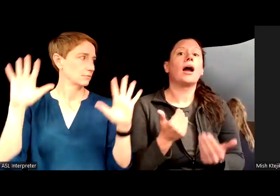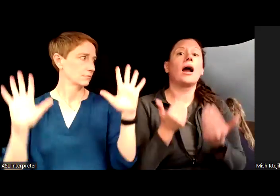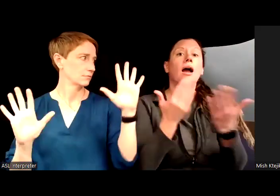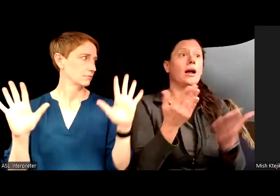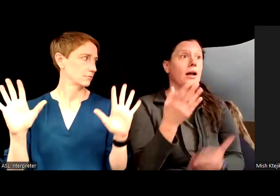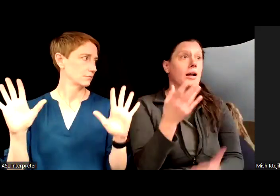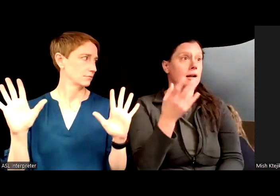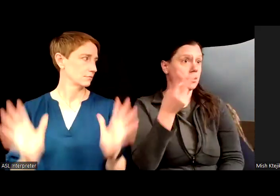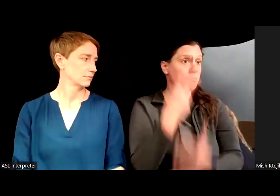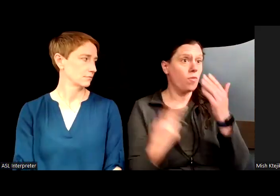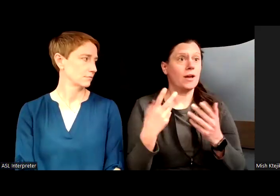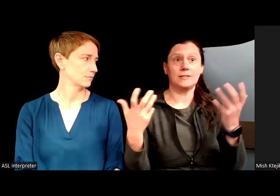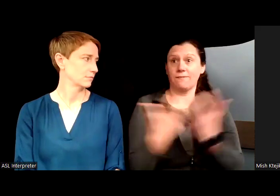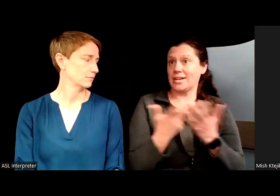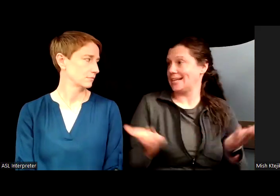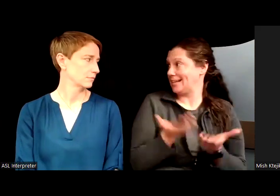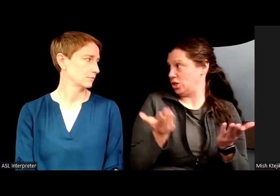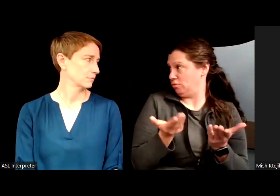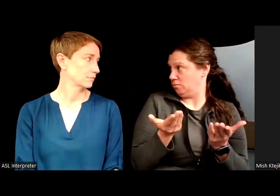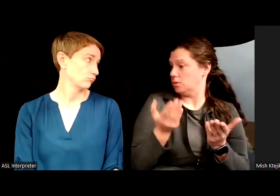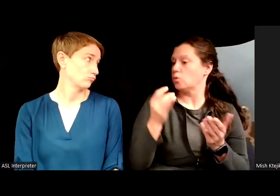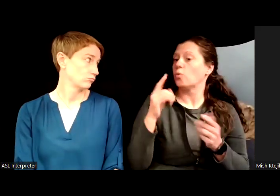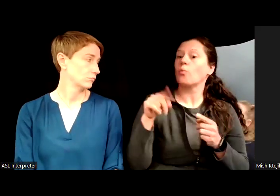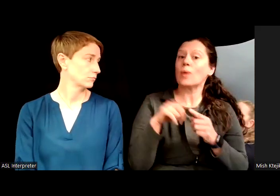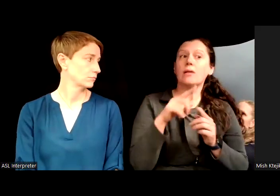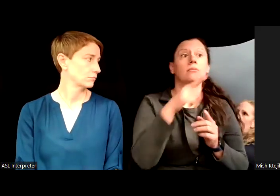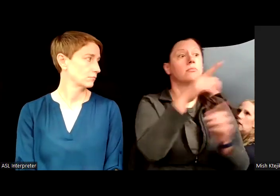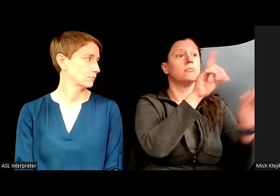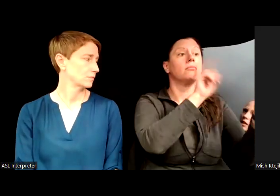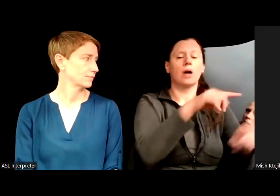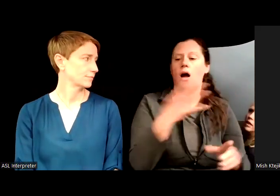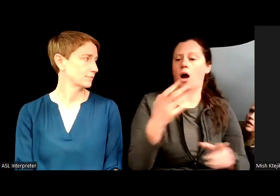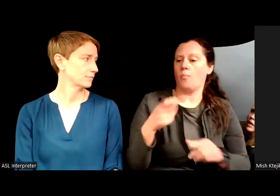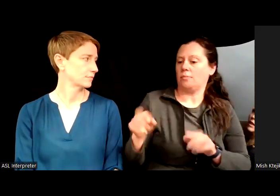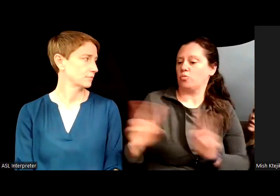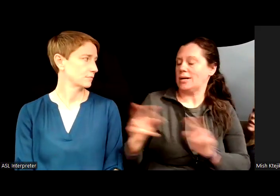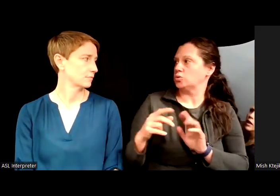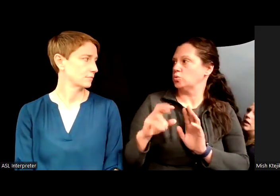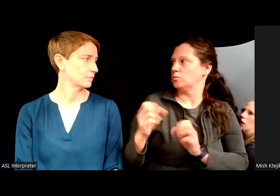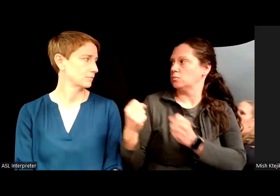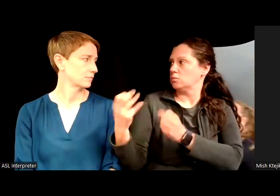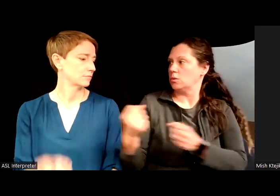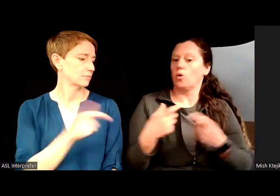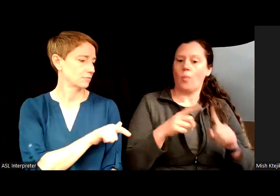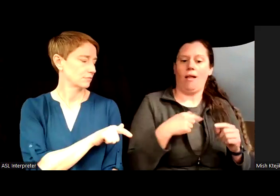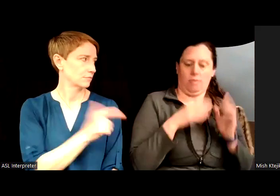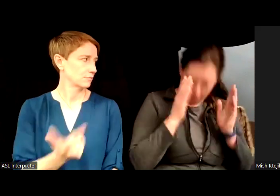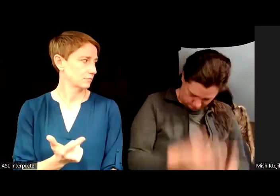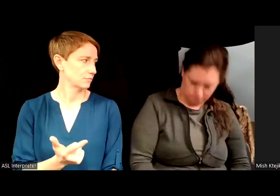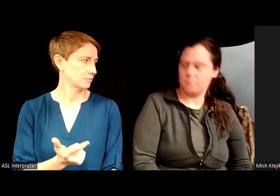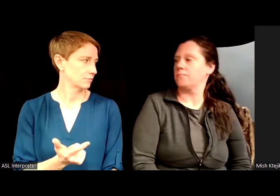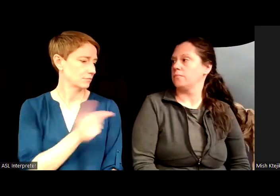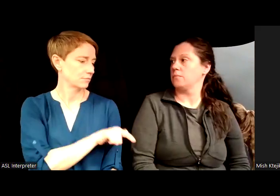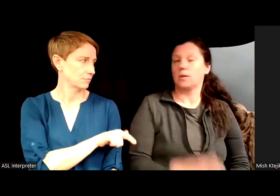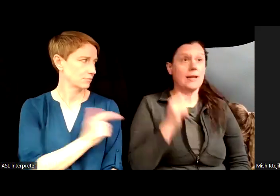Okay, that works. And Colleen is saying, well, see, we can both fit on screen. So how about